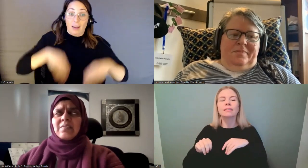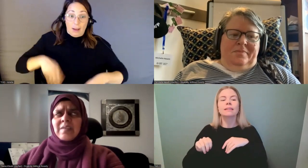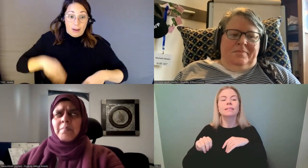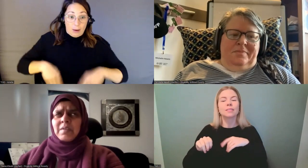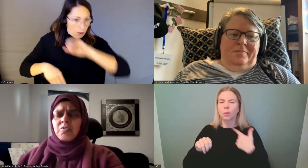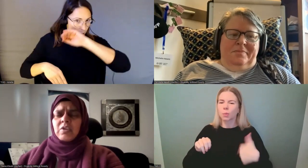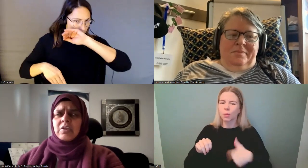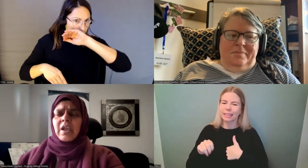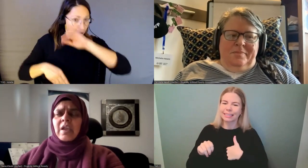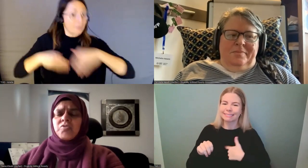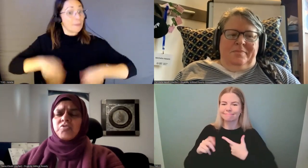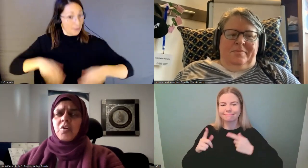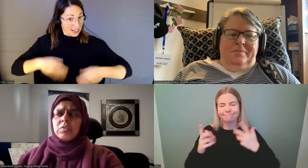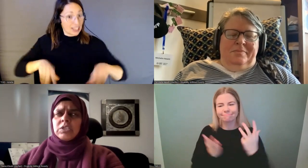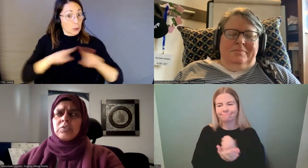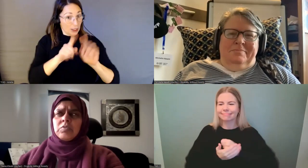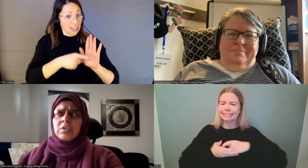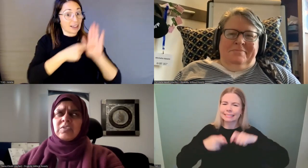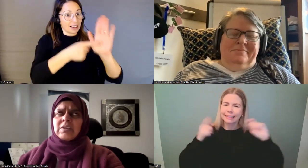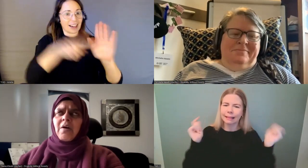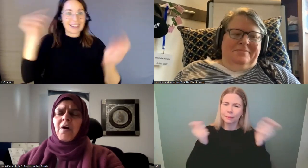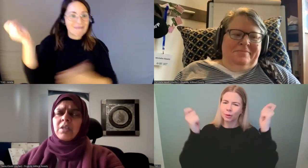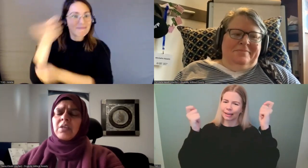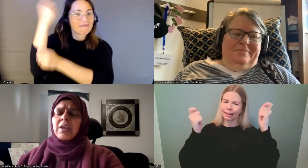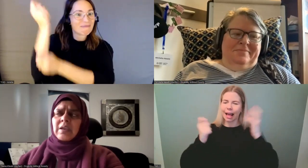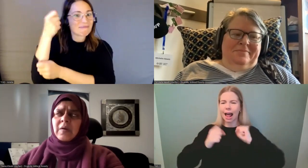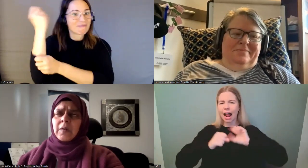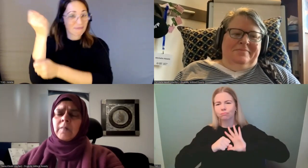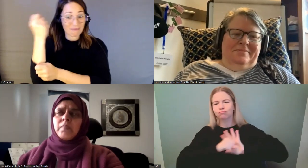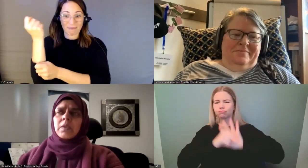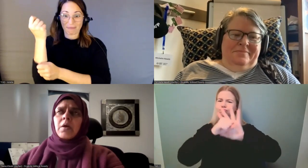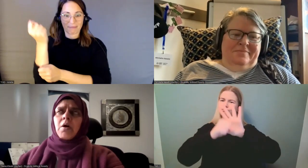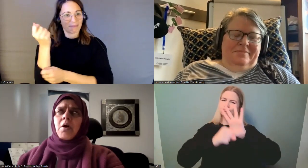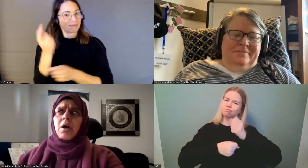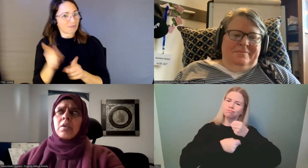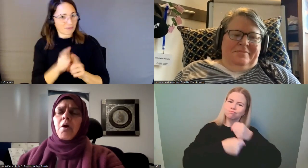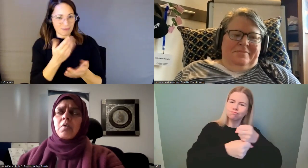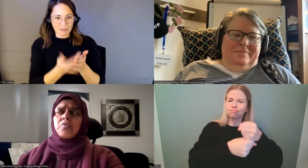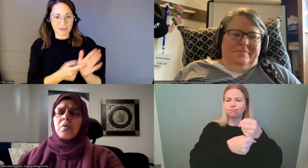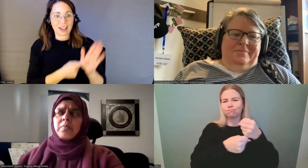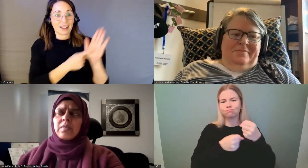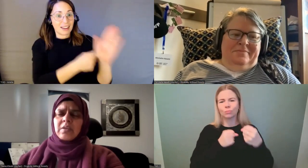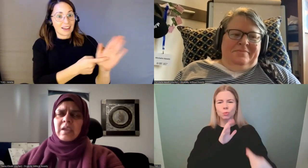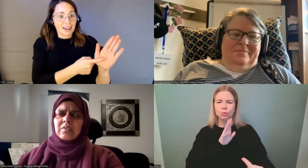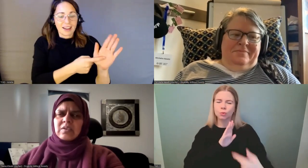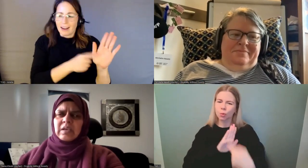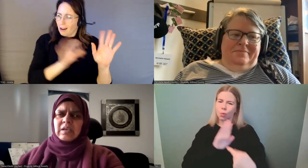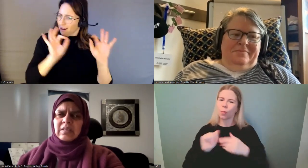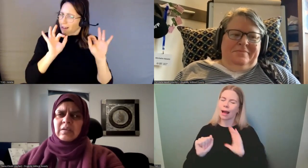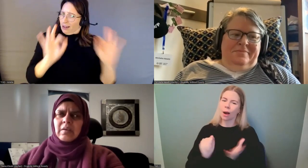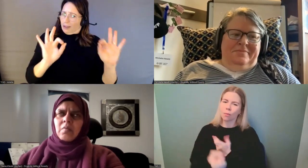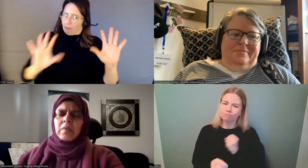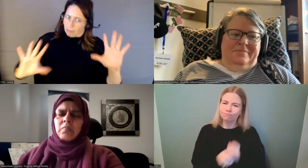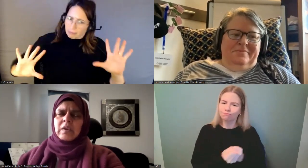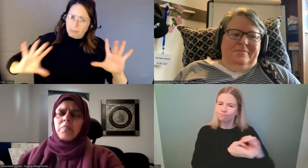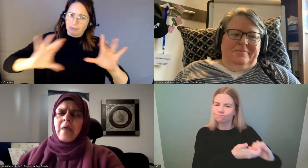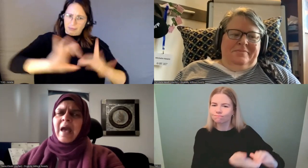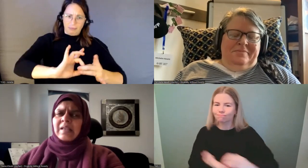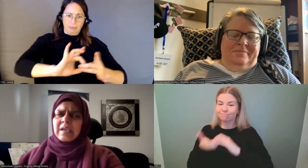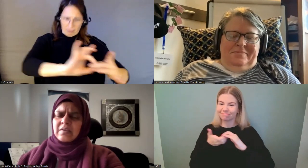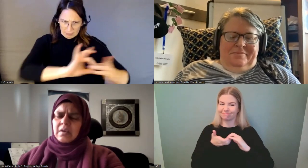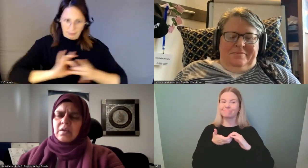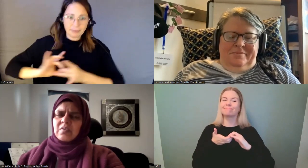celebrated and demonstrated and showed unity on the Hill on October the 19th, when